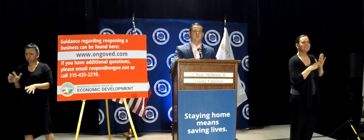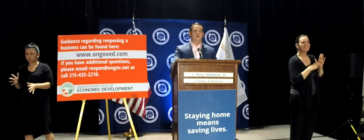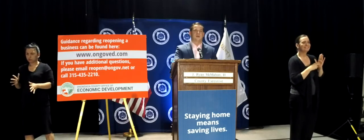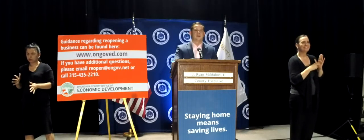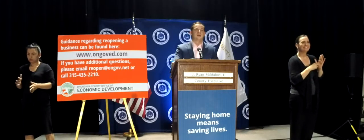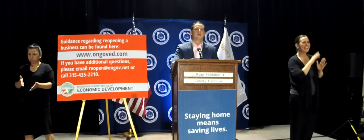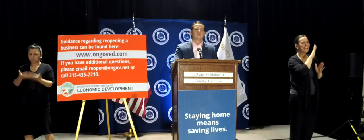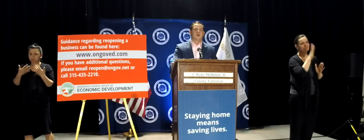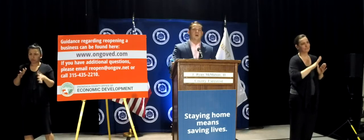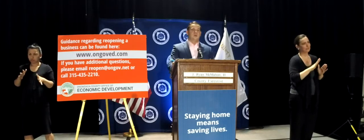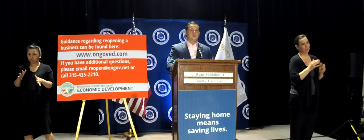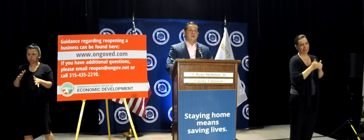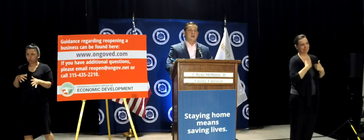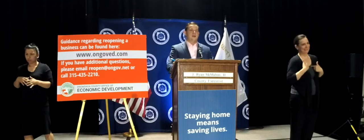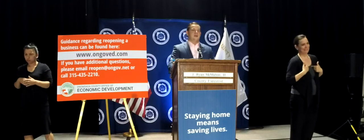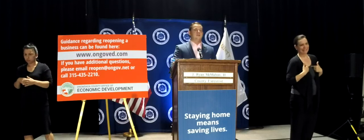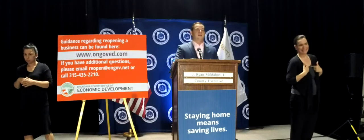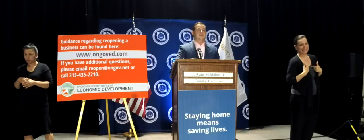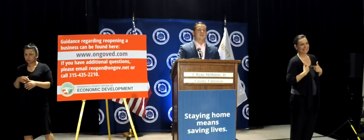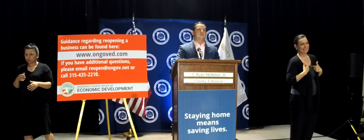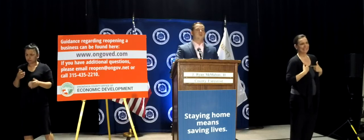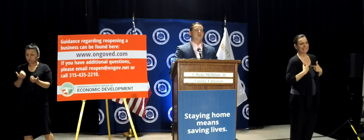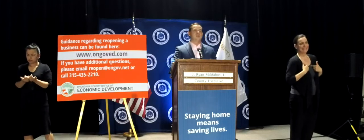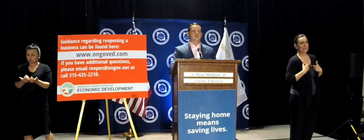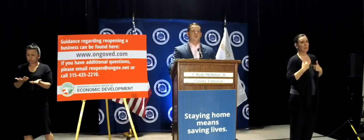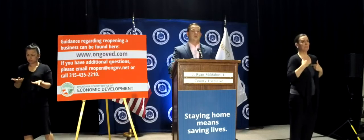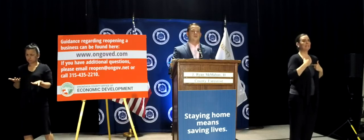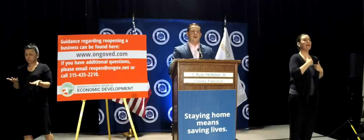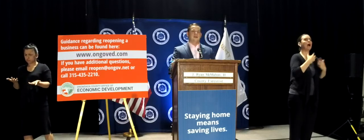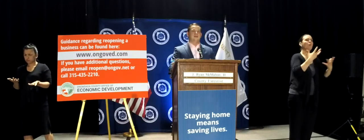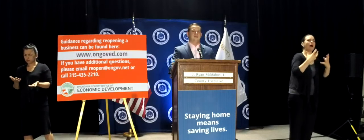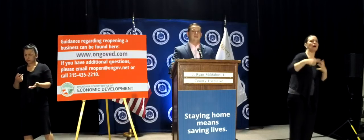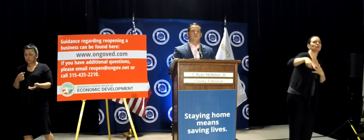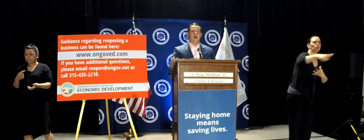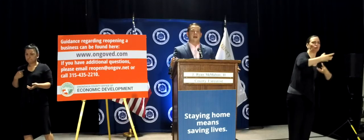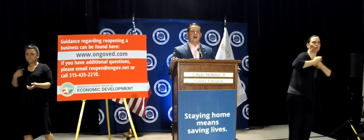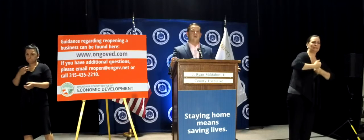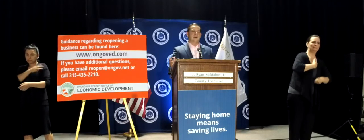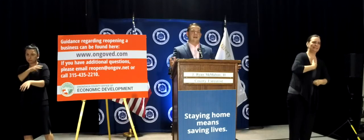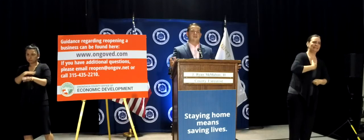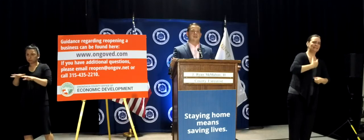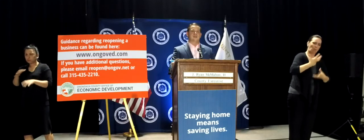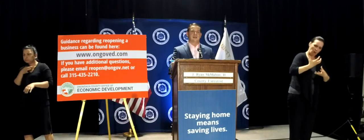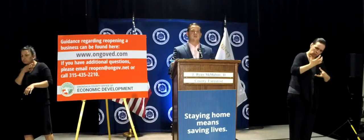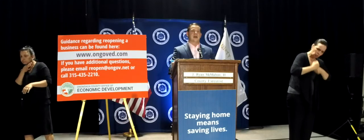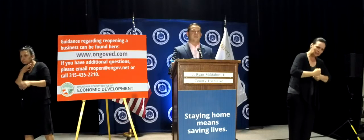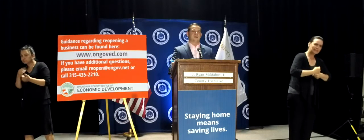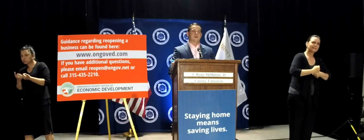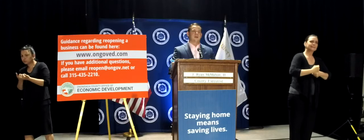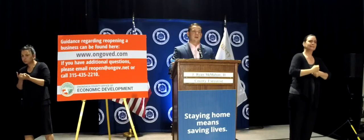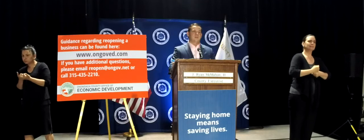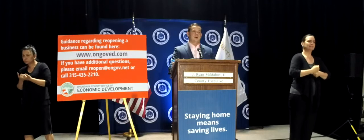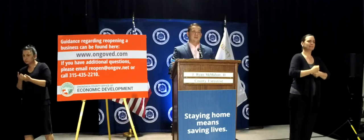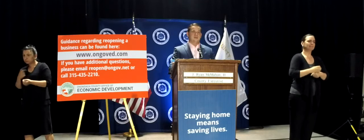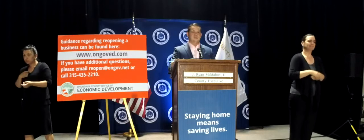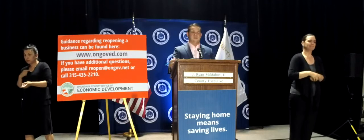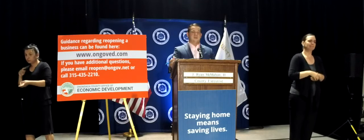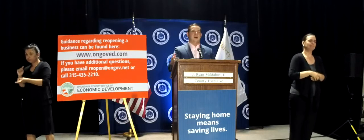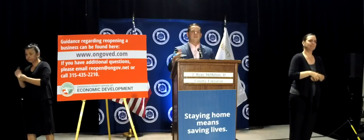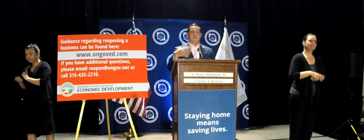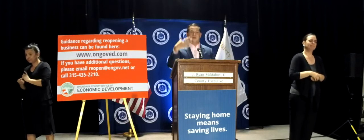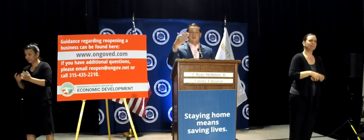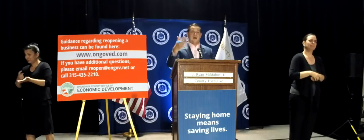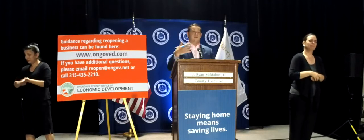all credibility. So it doesn't, if you change the rules on right now, and I'm not suggesting that's what's happening, but this